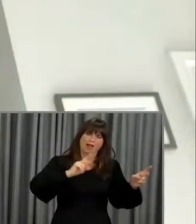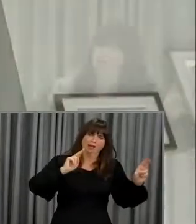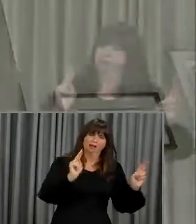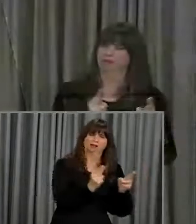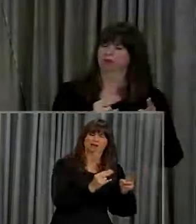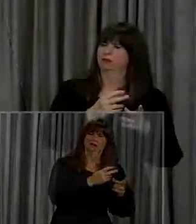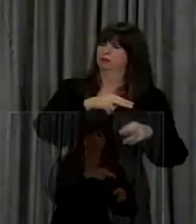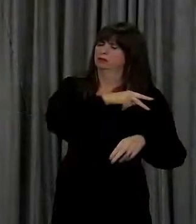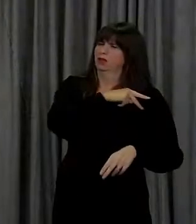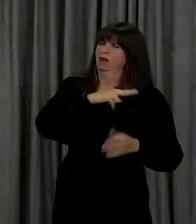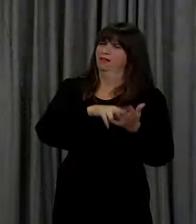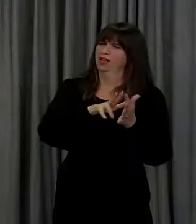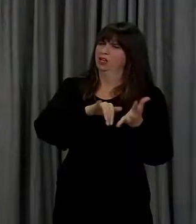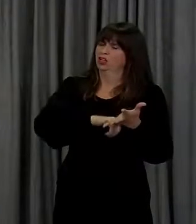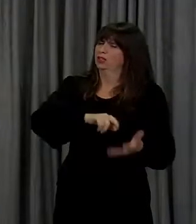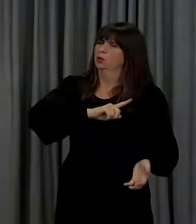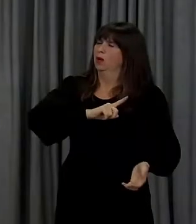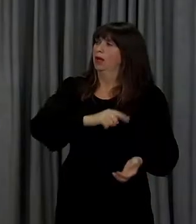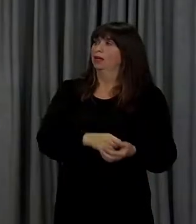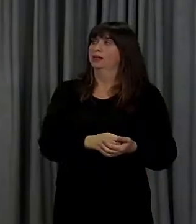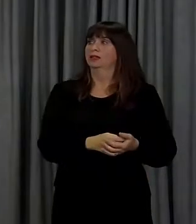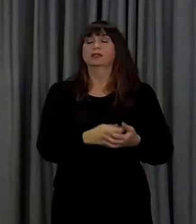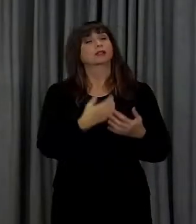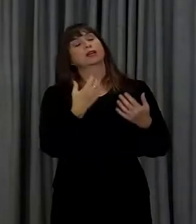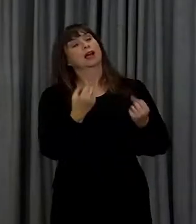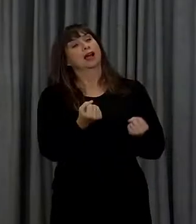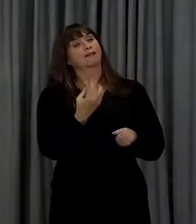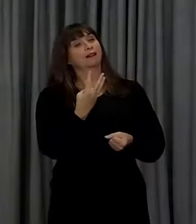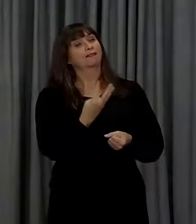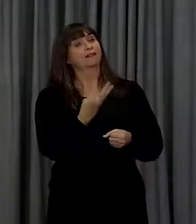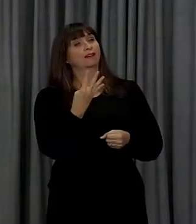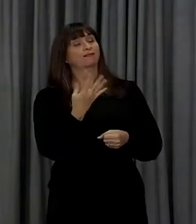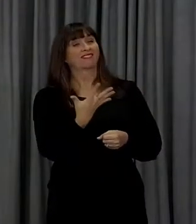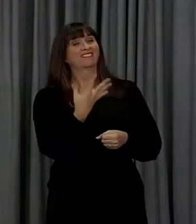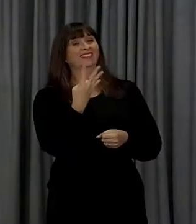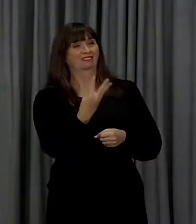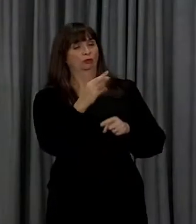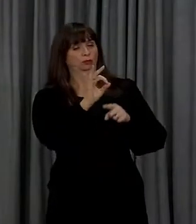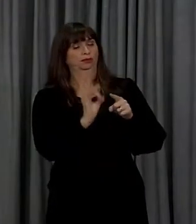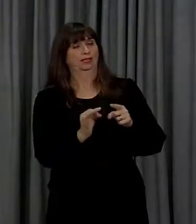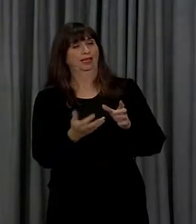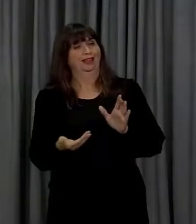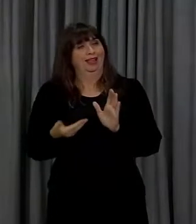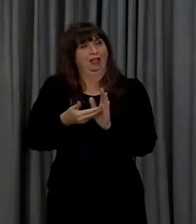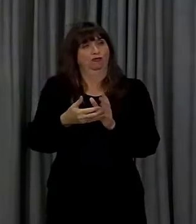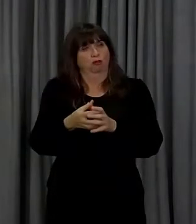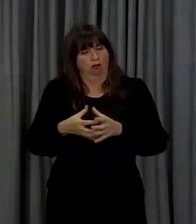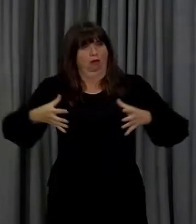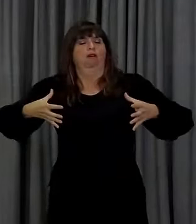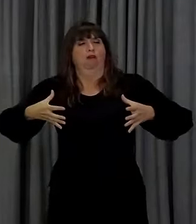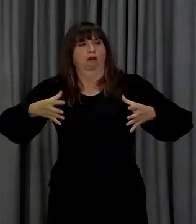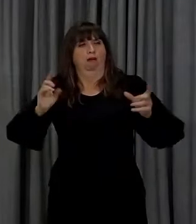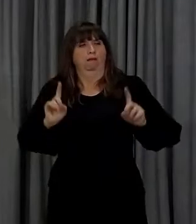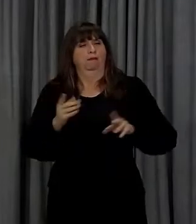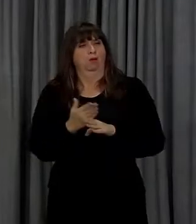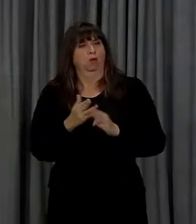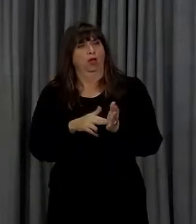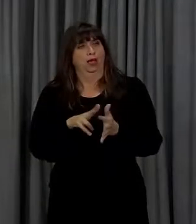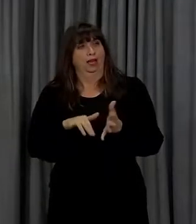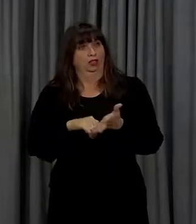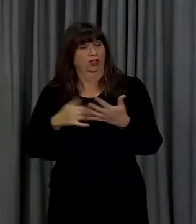NHS? Well, we've got 54% more people working in the NHS